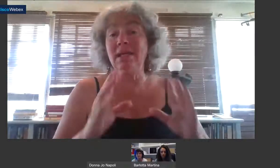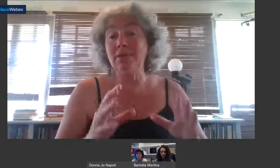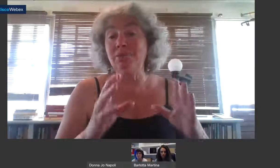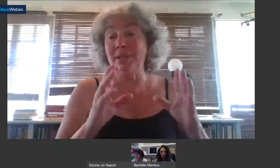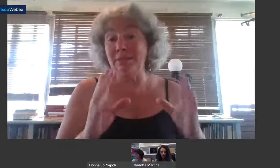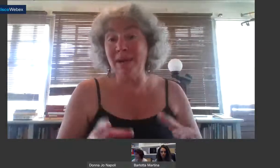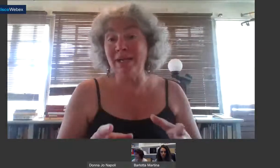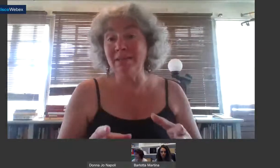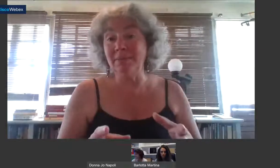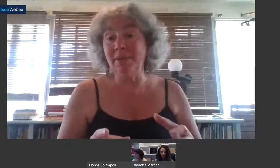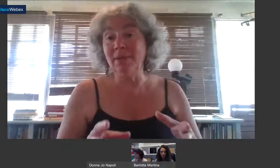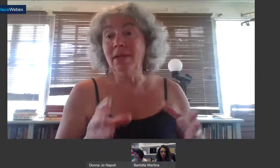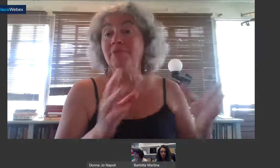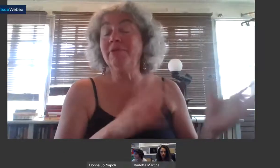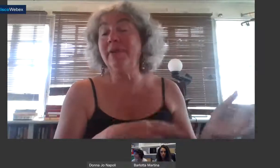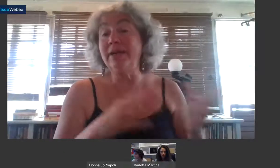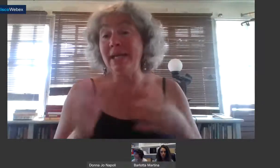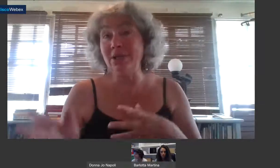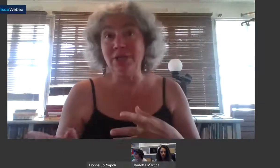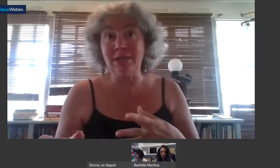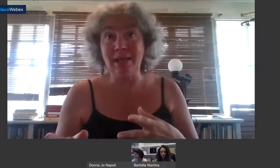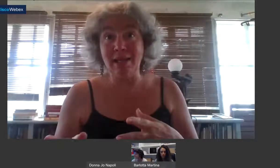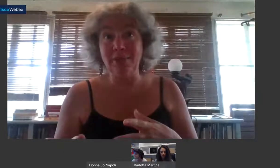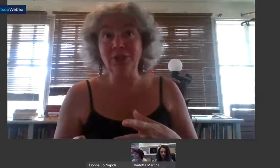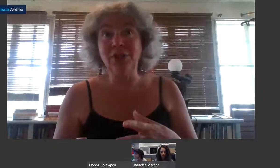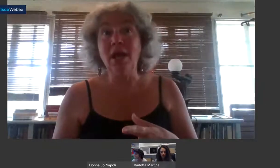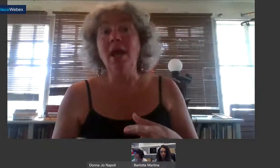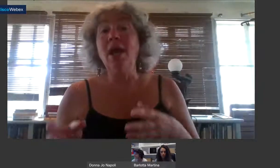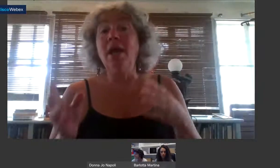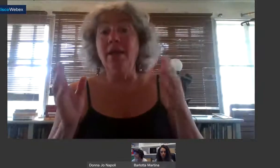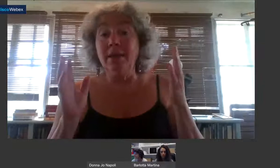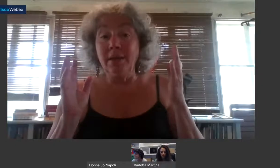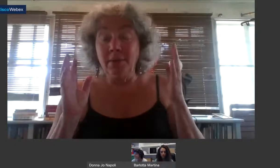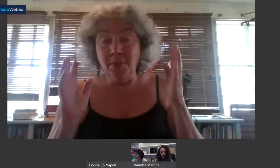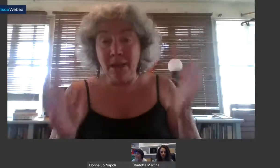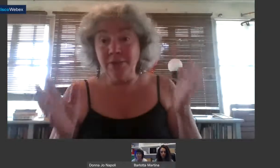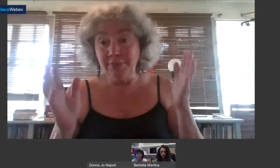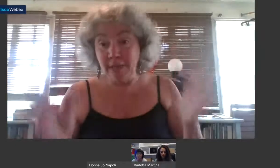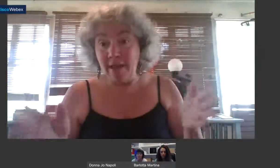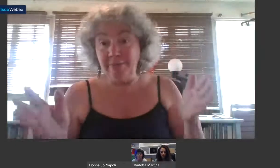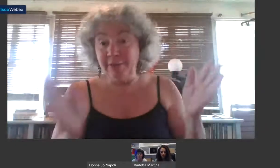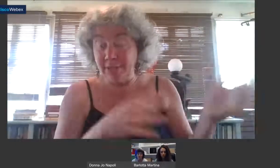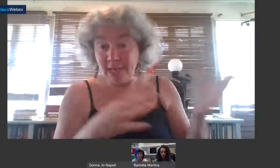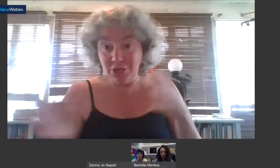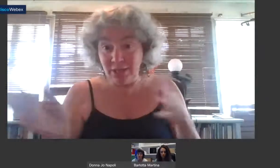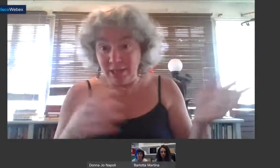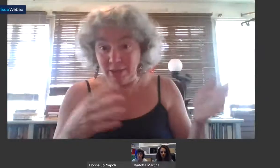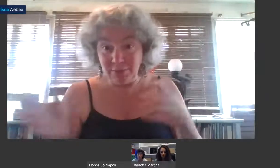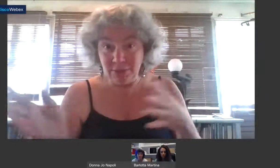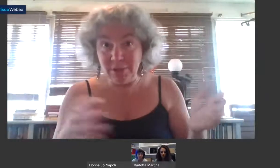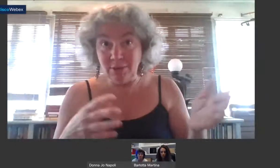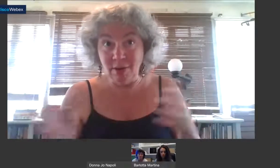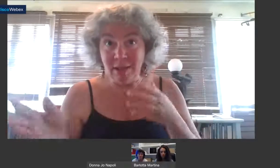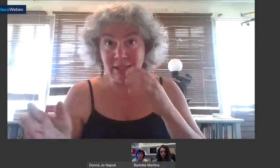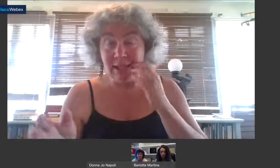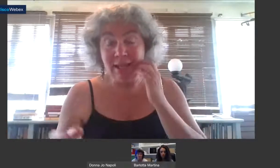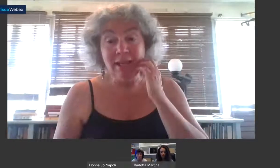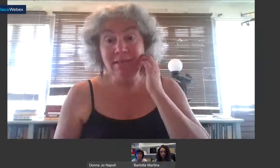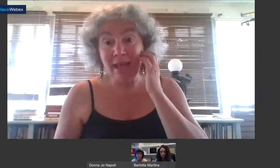is responsible for variation in language. When you've got variation in language synchronically, that can